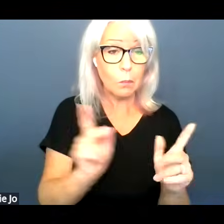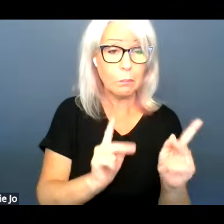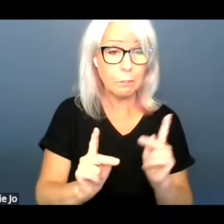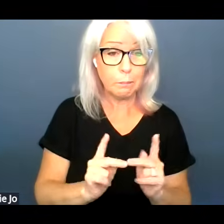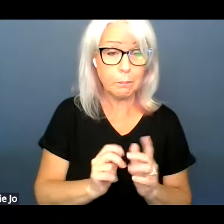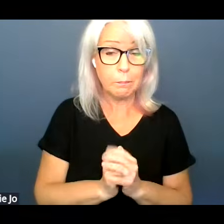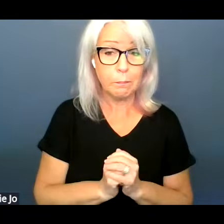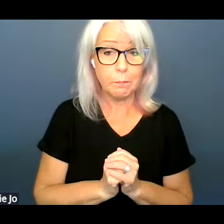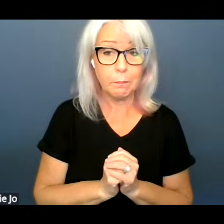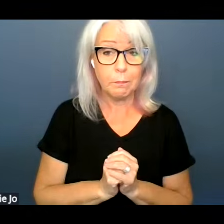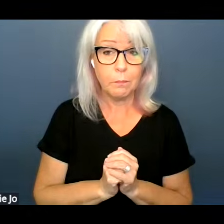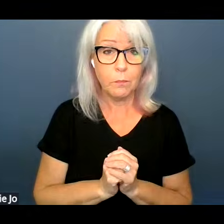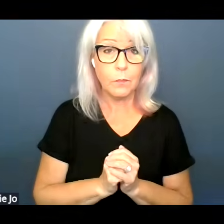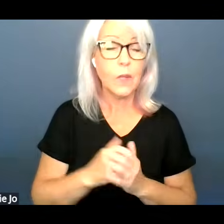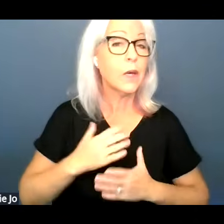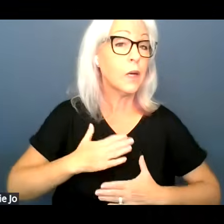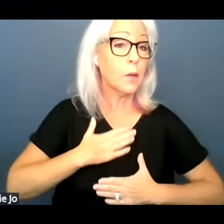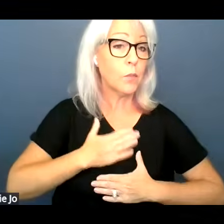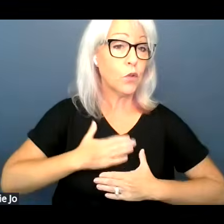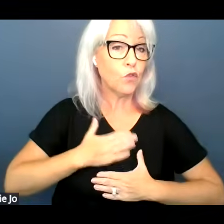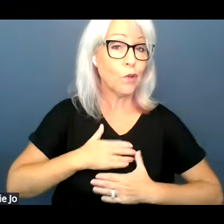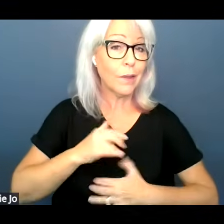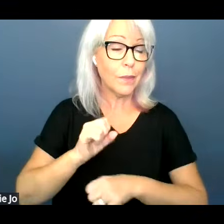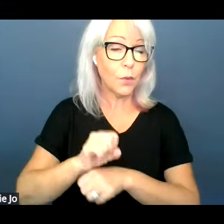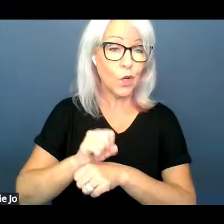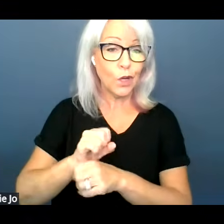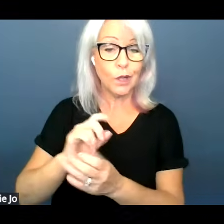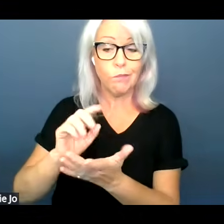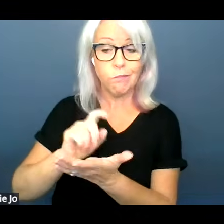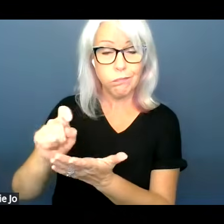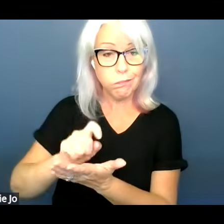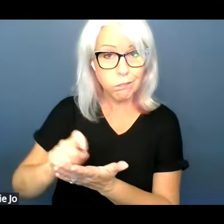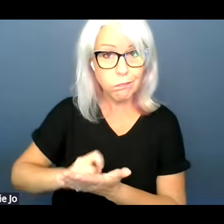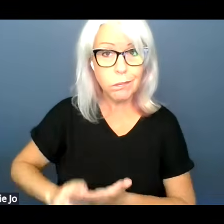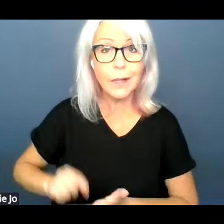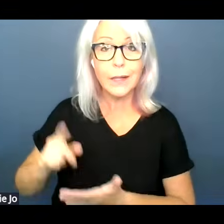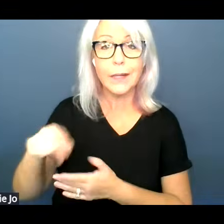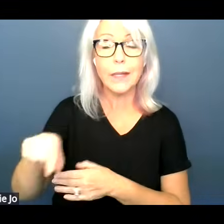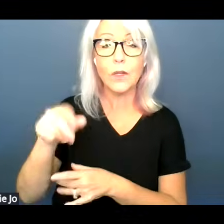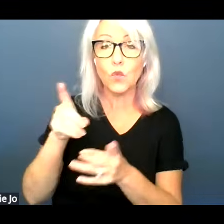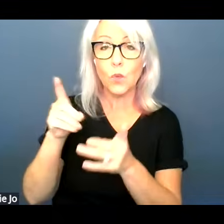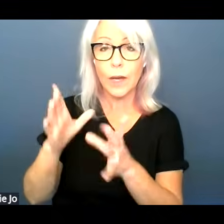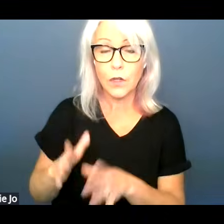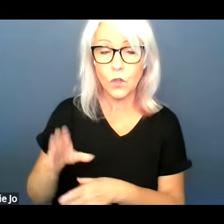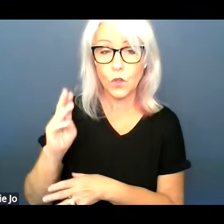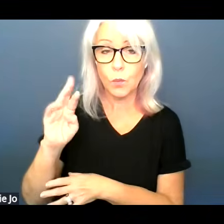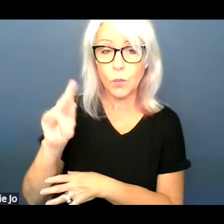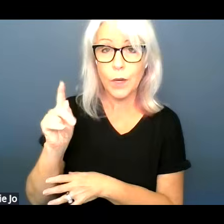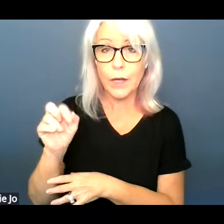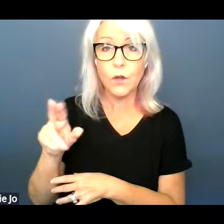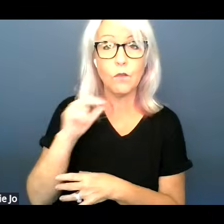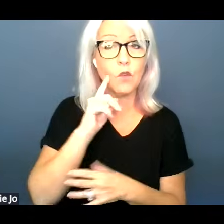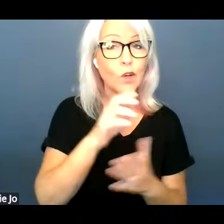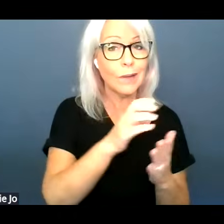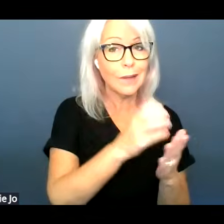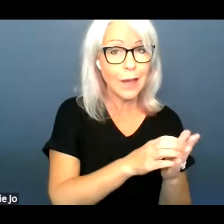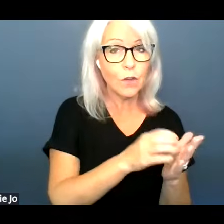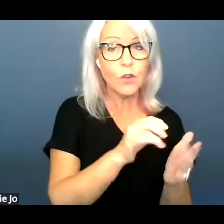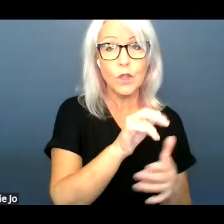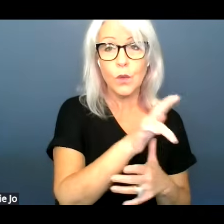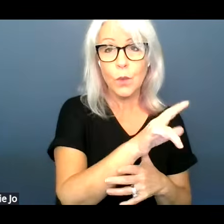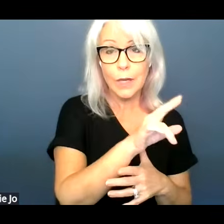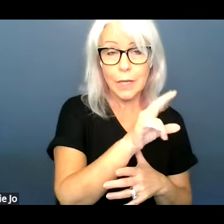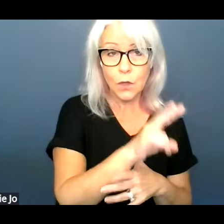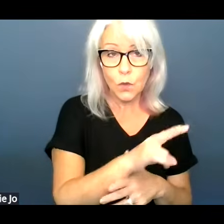We appreciate the work that Director Brader has done to balance out the various requirements of Section 32 and Section 485, particularly the need to be true